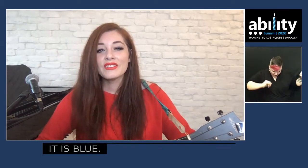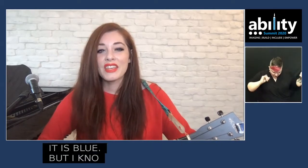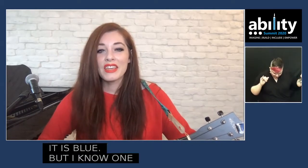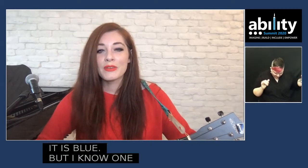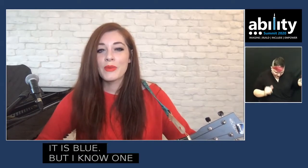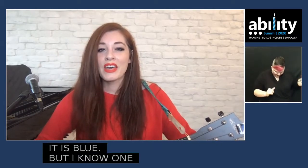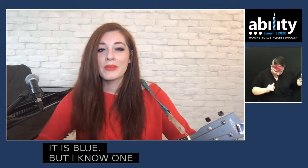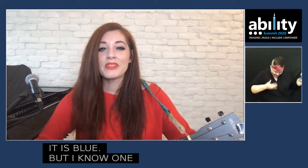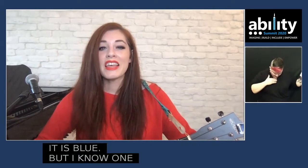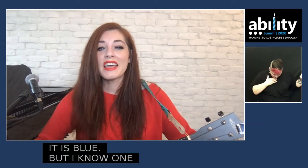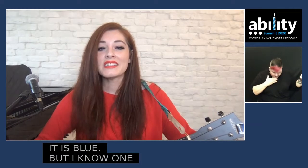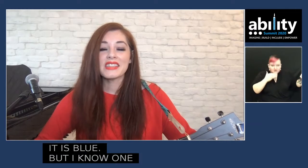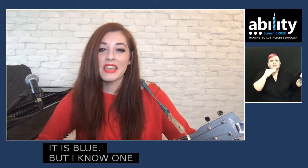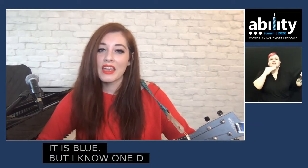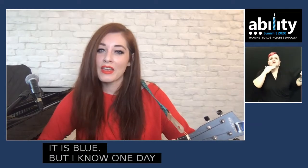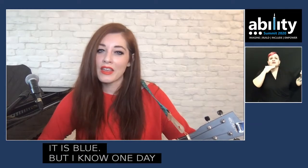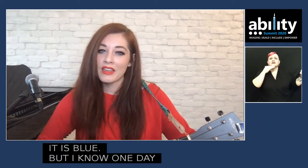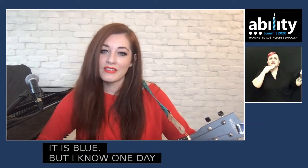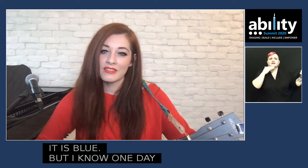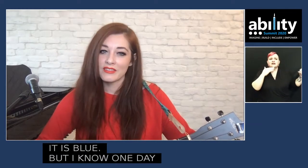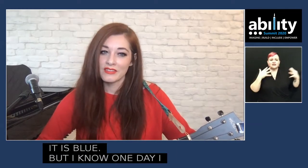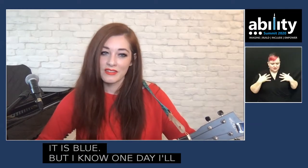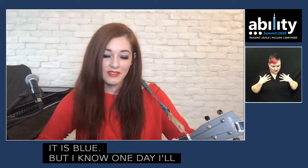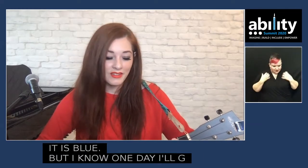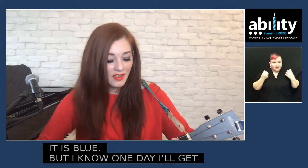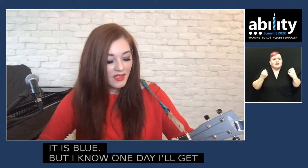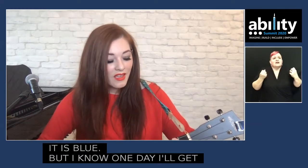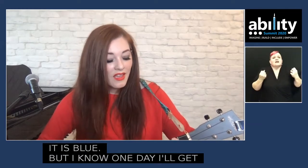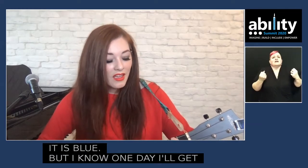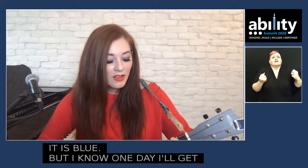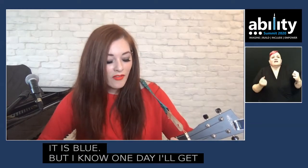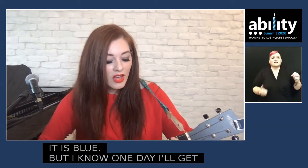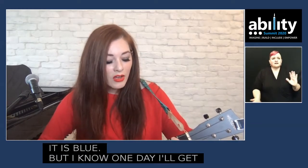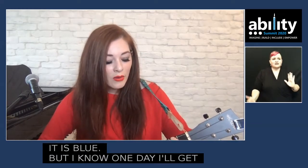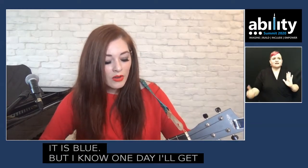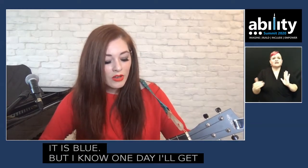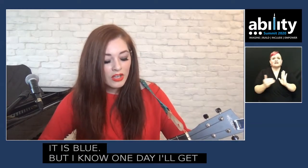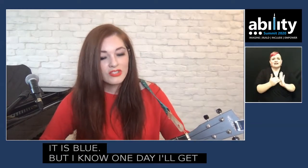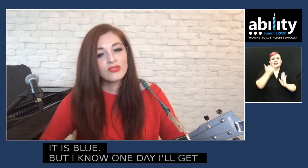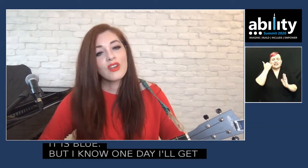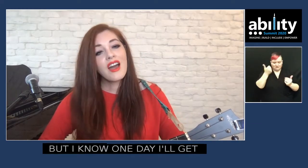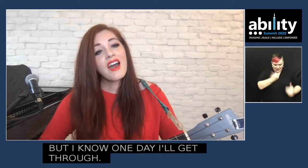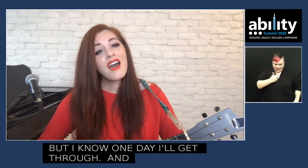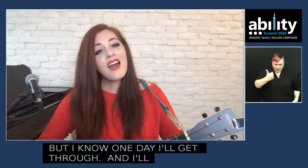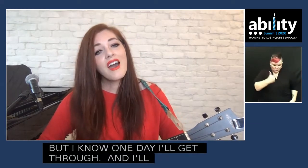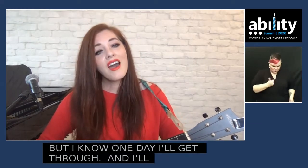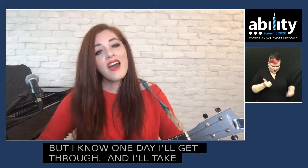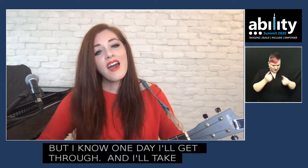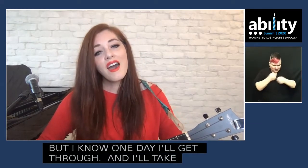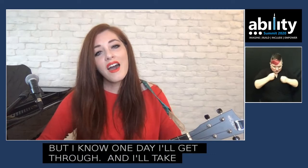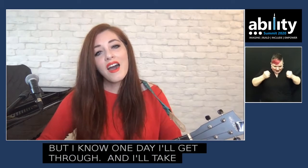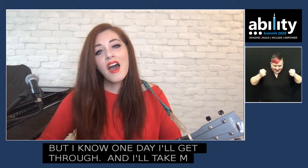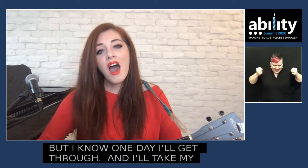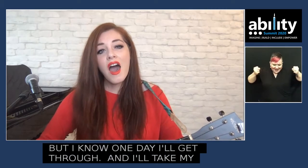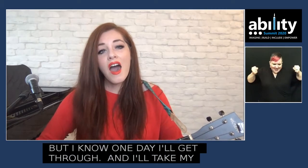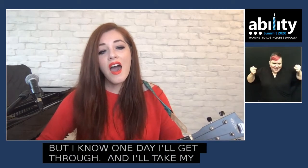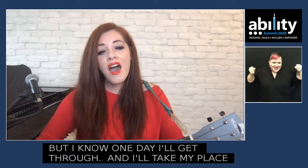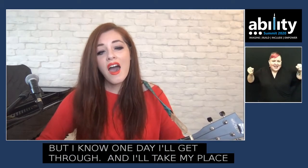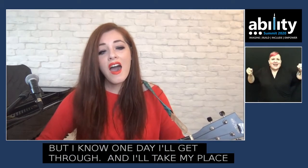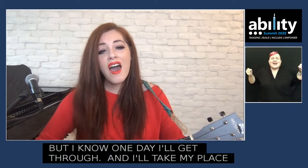and I'll take my place again if I would try.